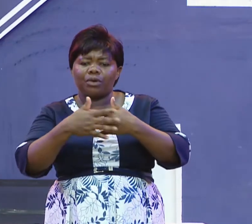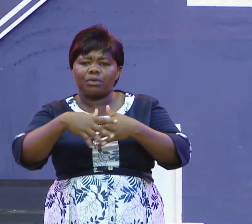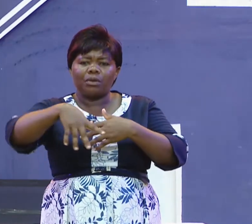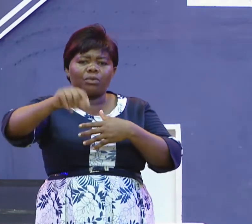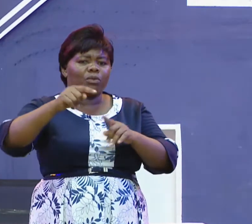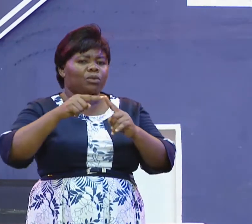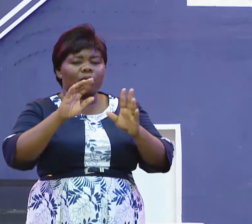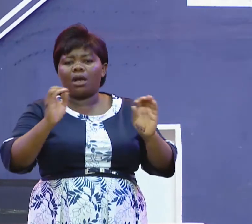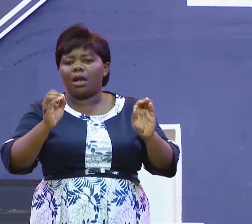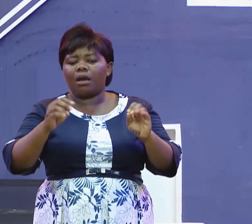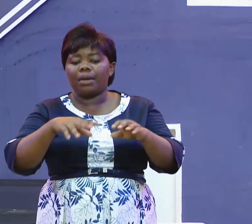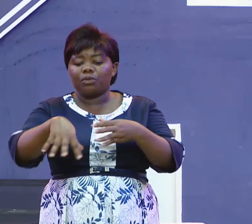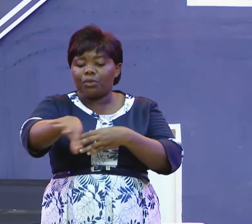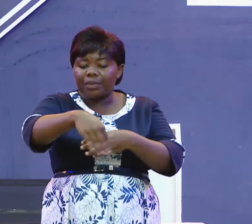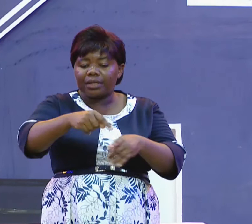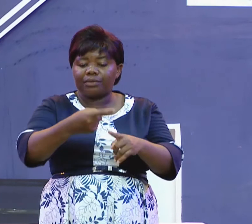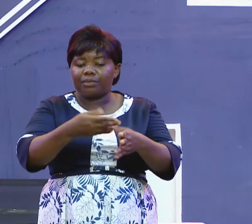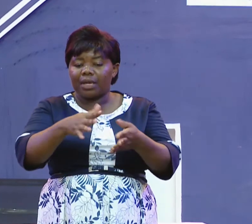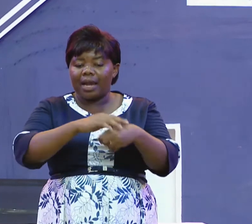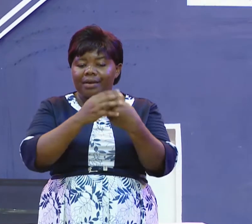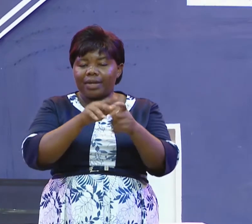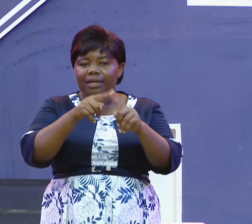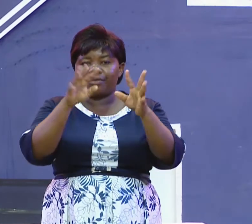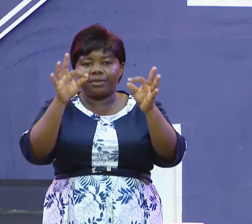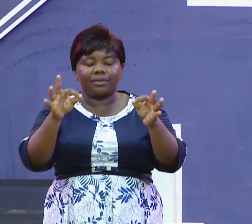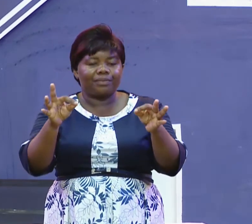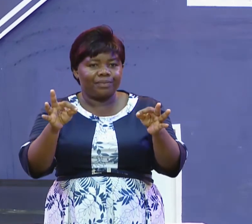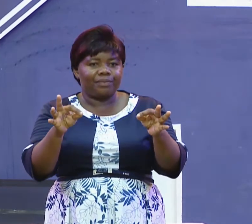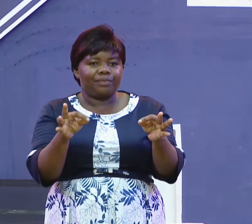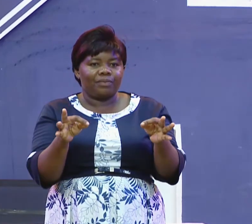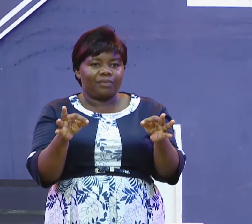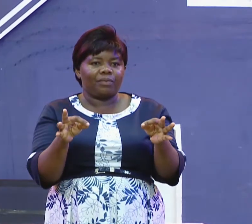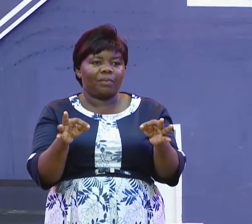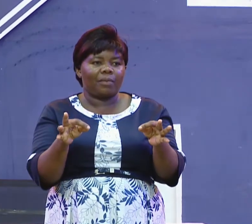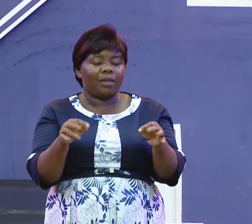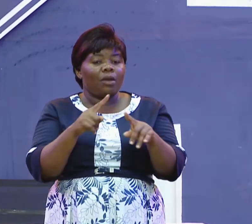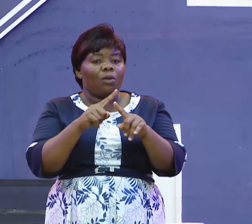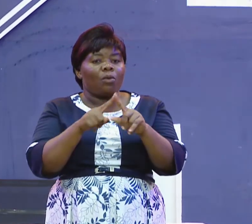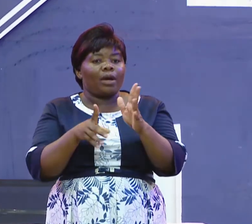And they will mix all those things from here without us going to any factory.